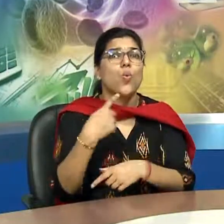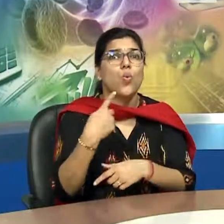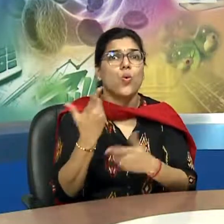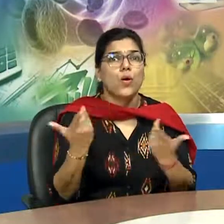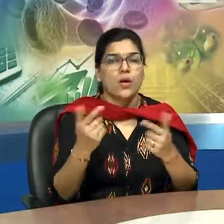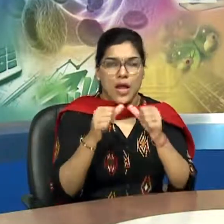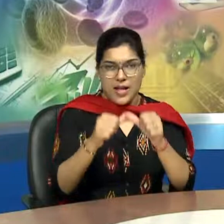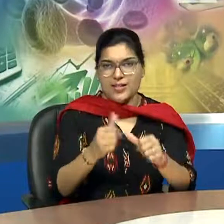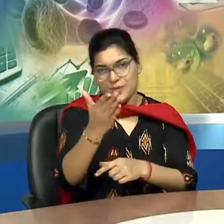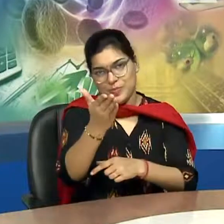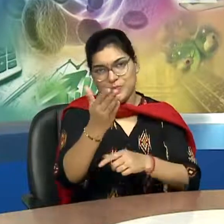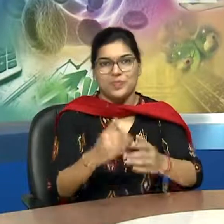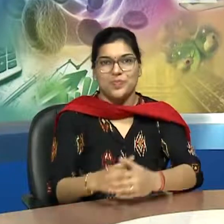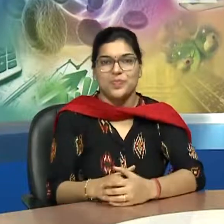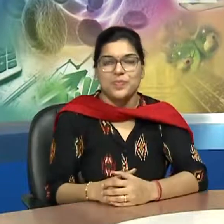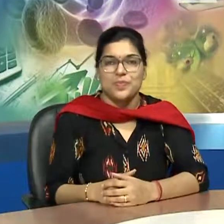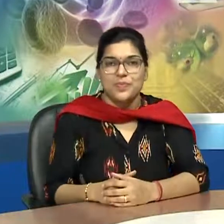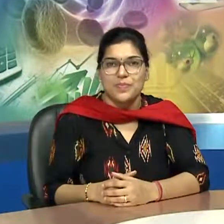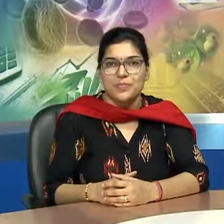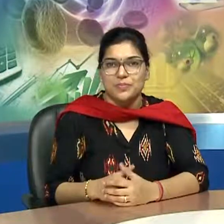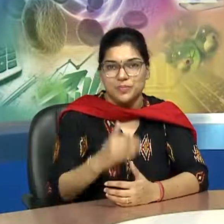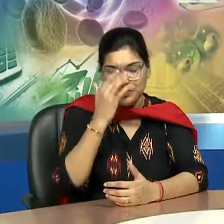And to whom is the message addressed?